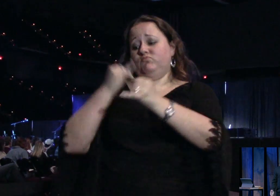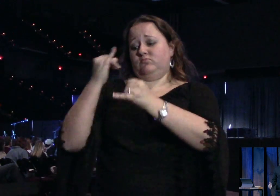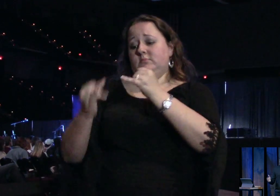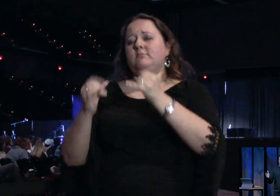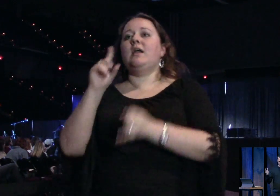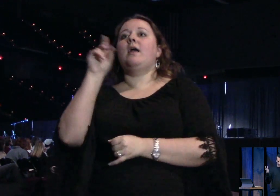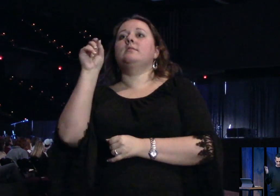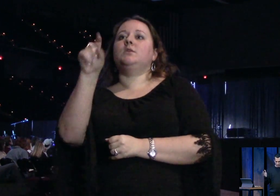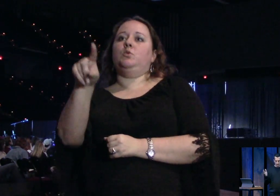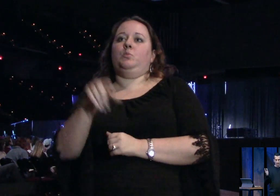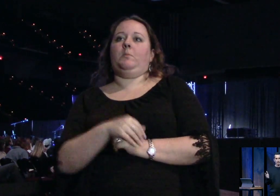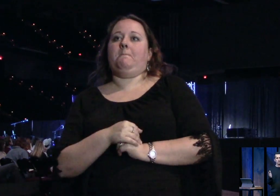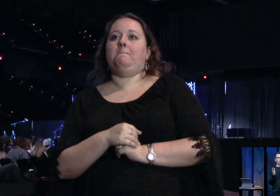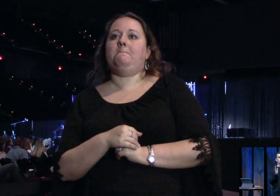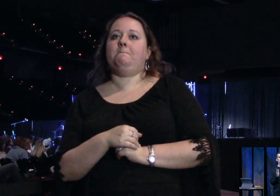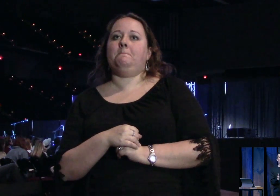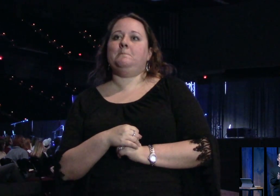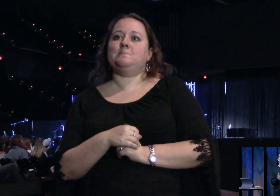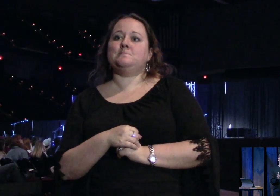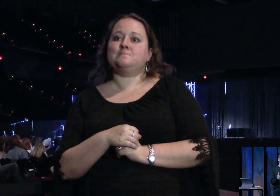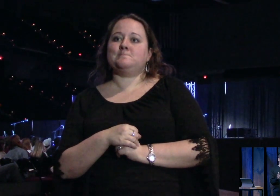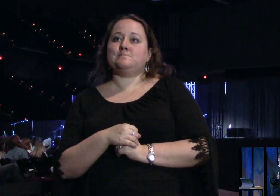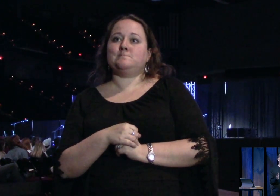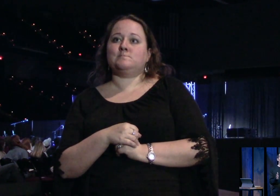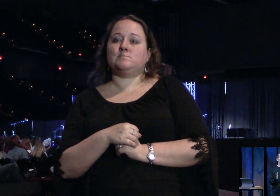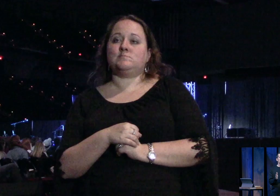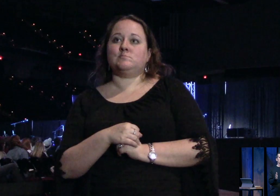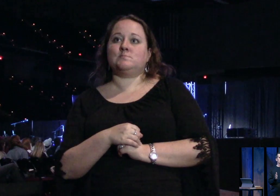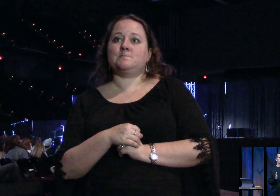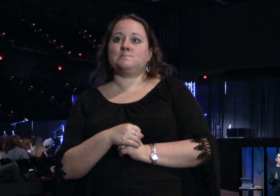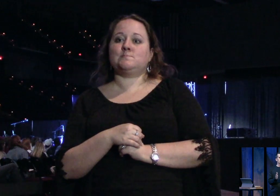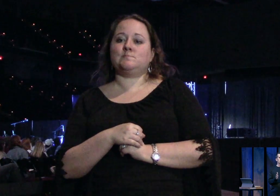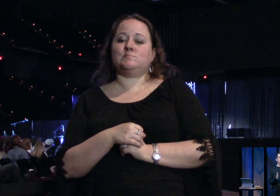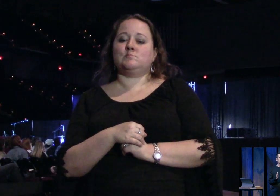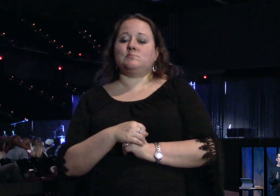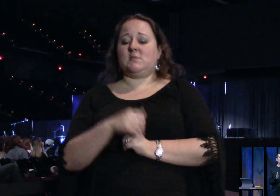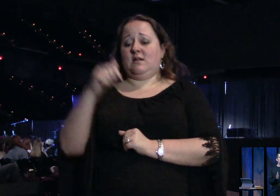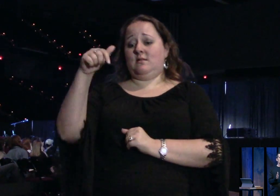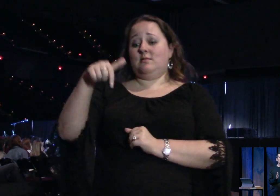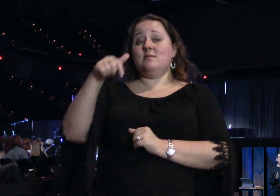And so I just want to end by asking you a question.